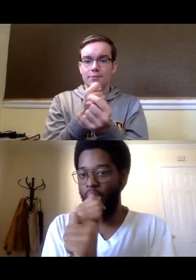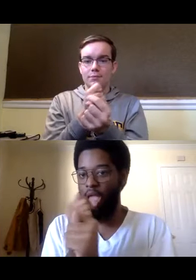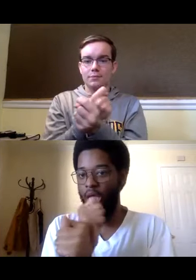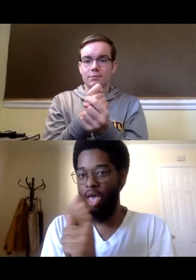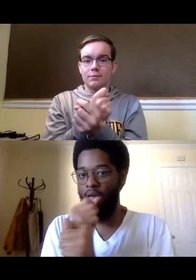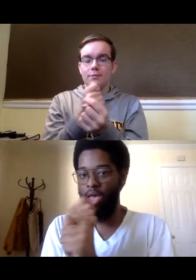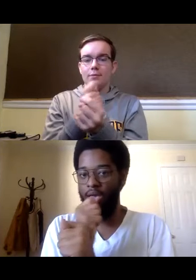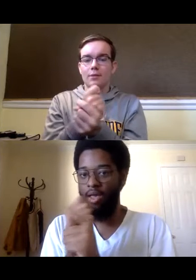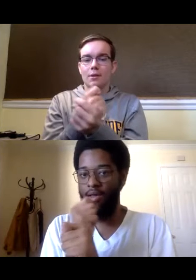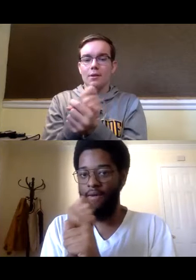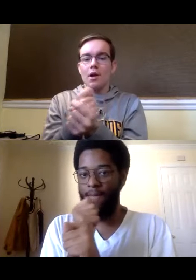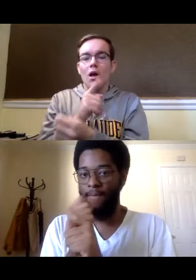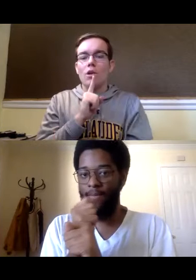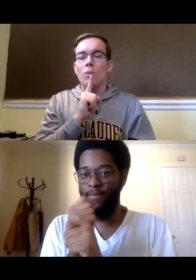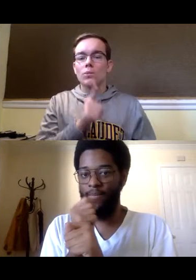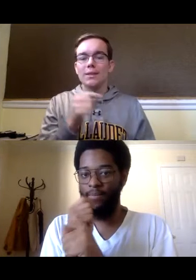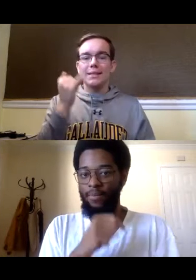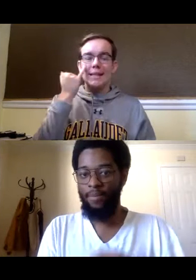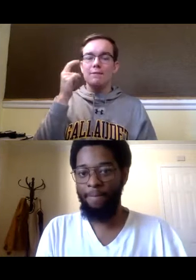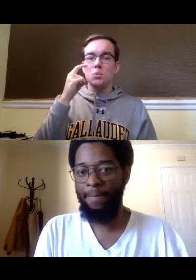and trigonometry.